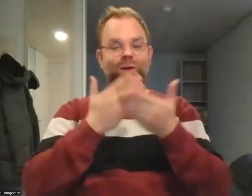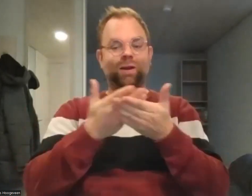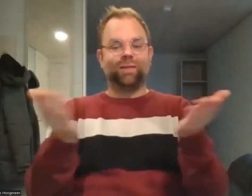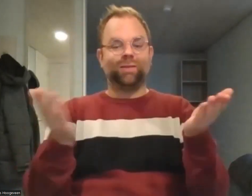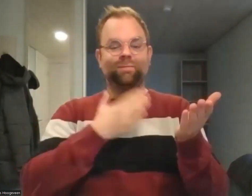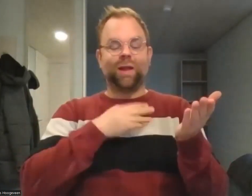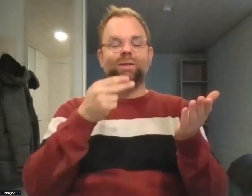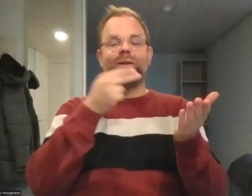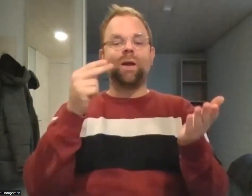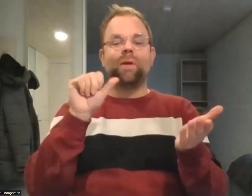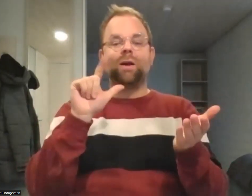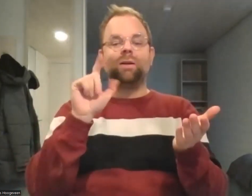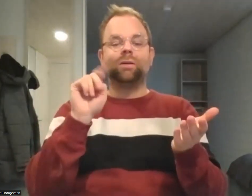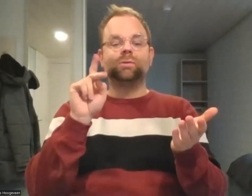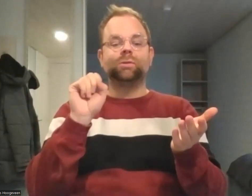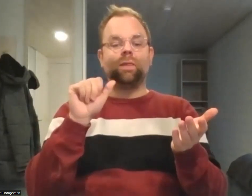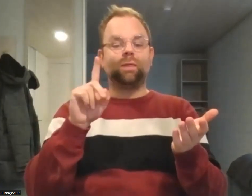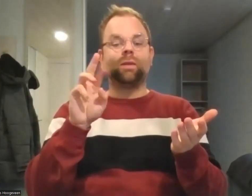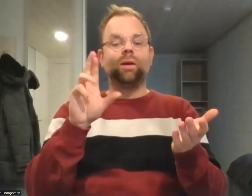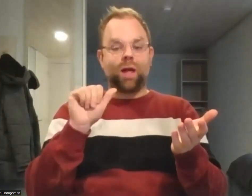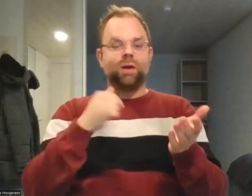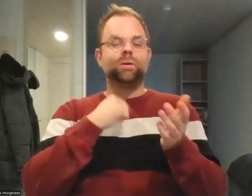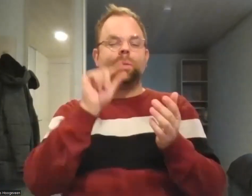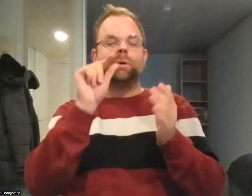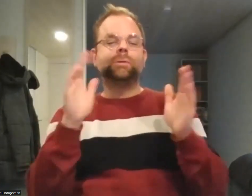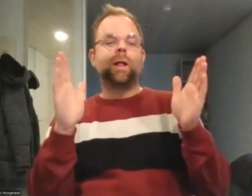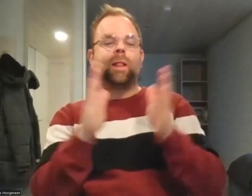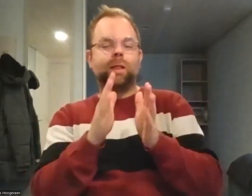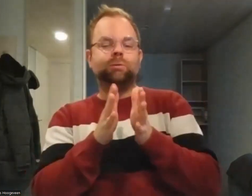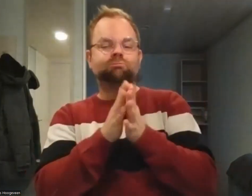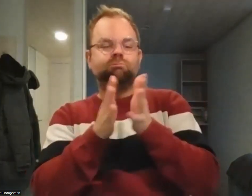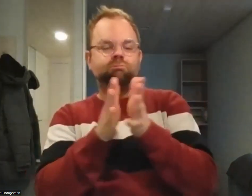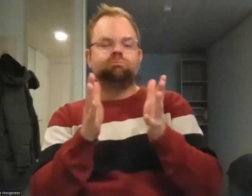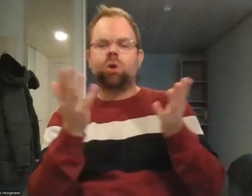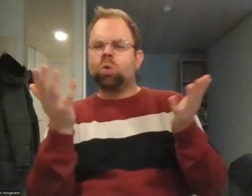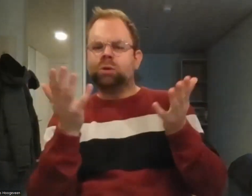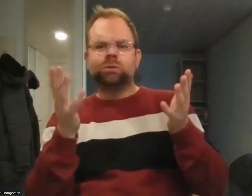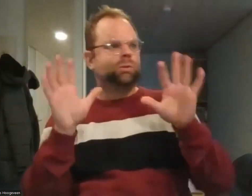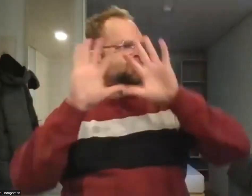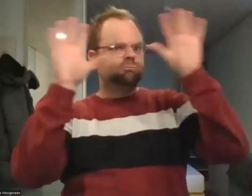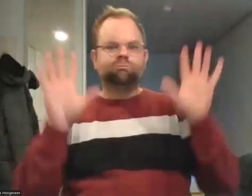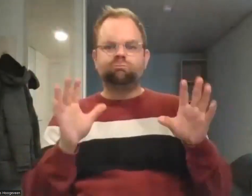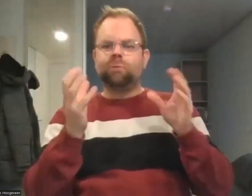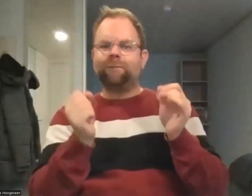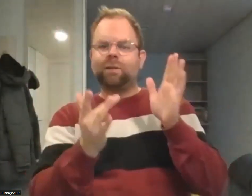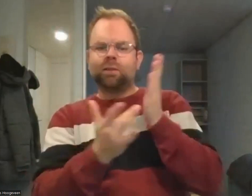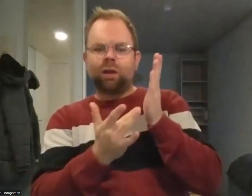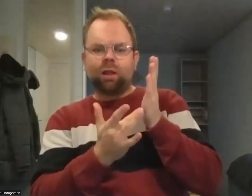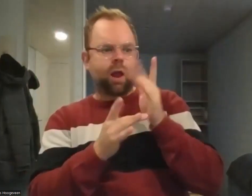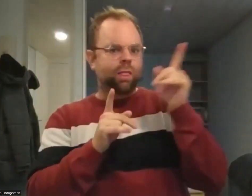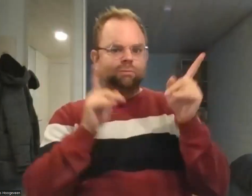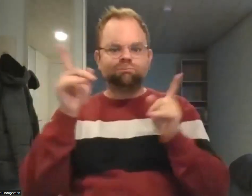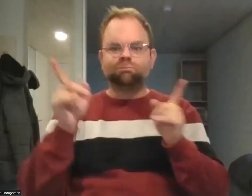This webinar is being recorded. There is international sign interpretation, captioning in English, and